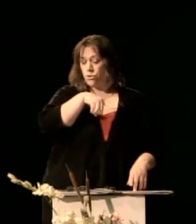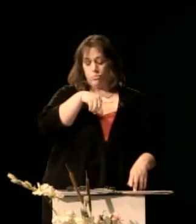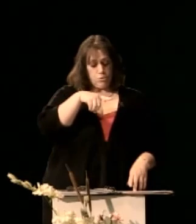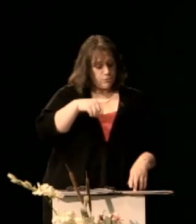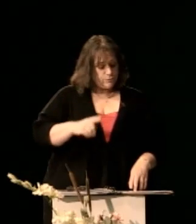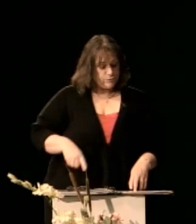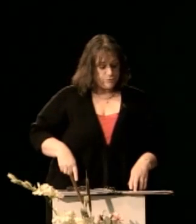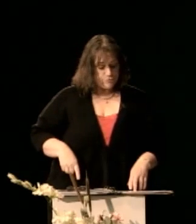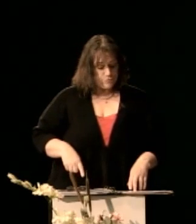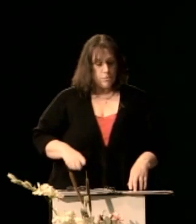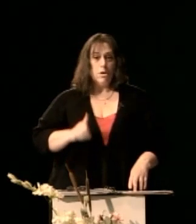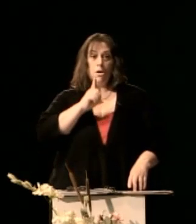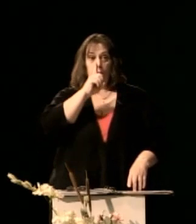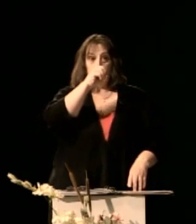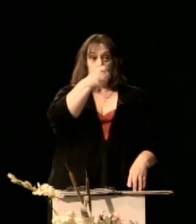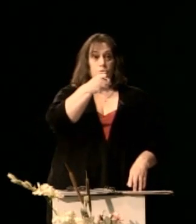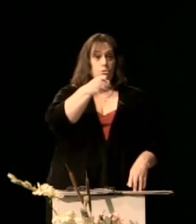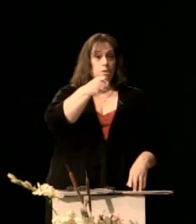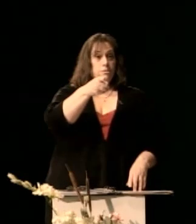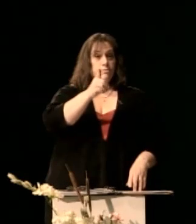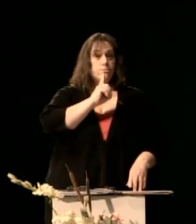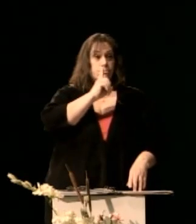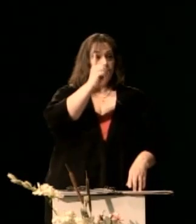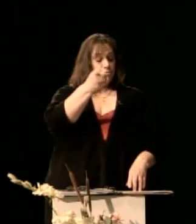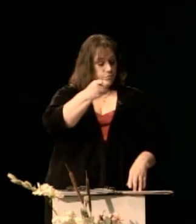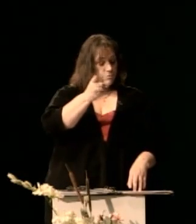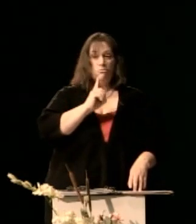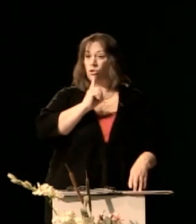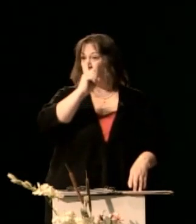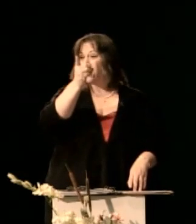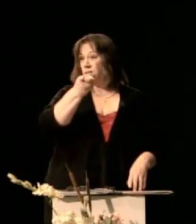nose. Truly. Or really.